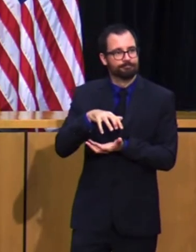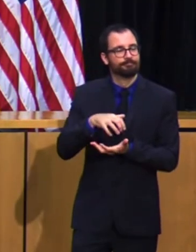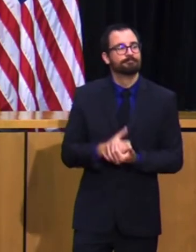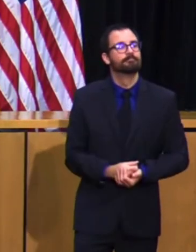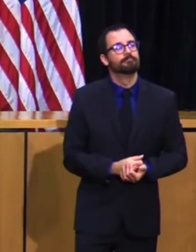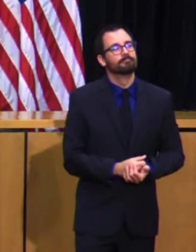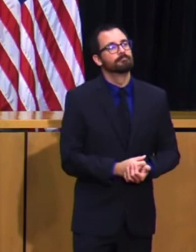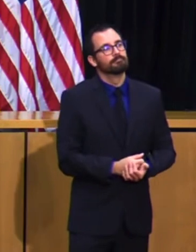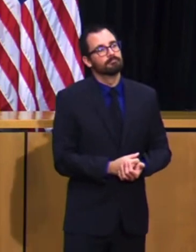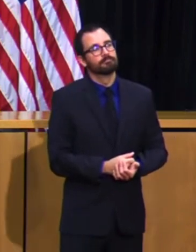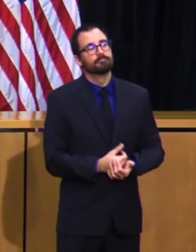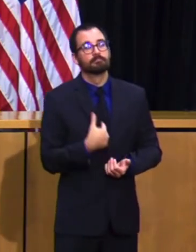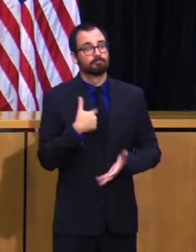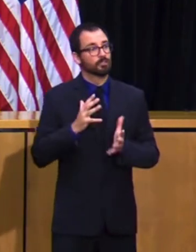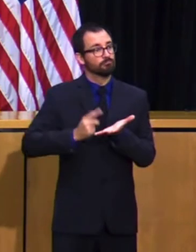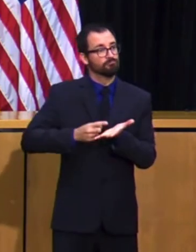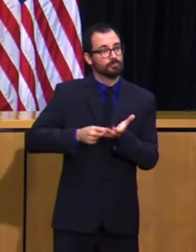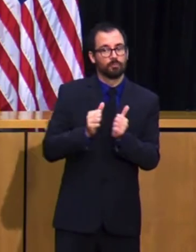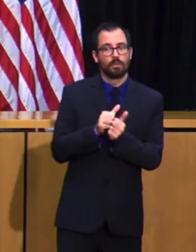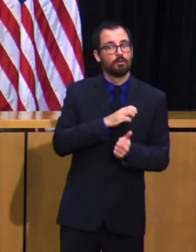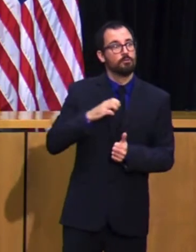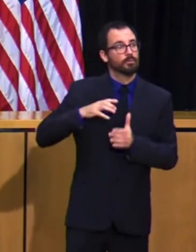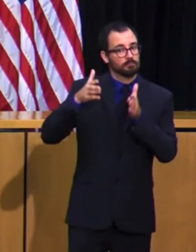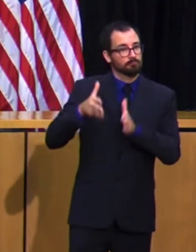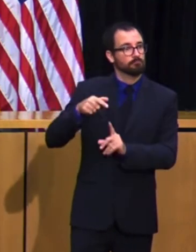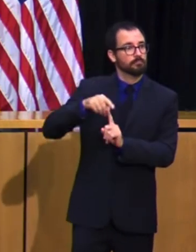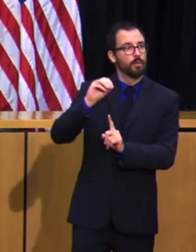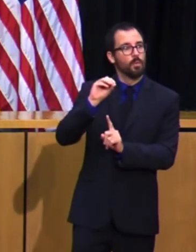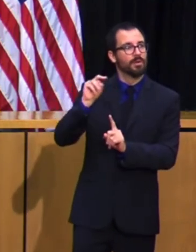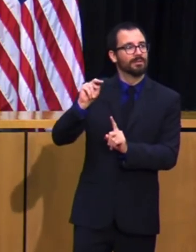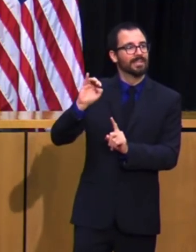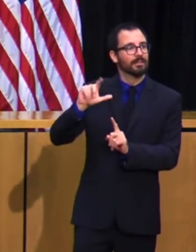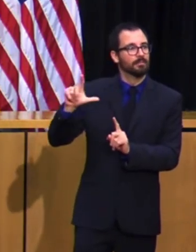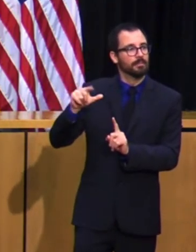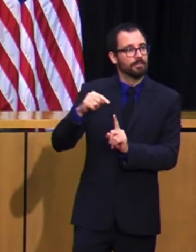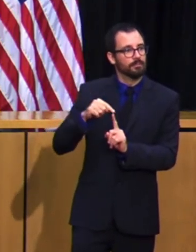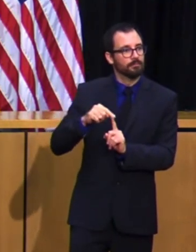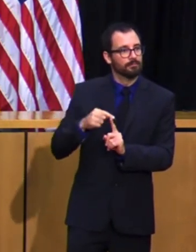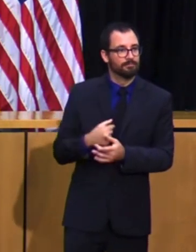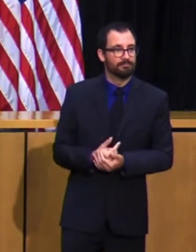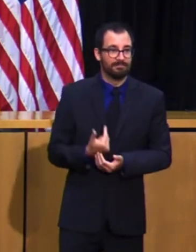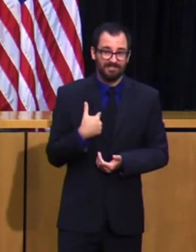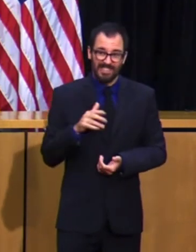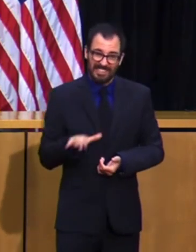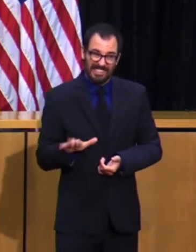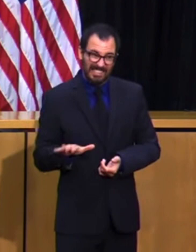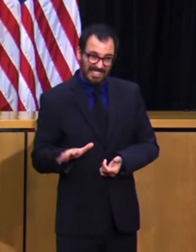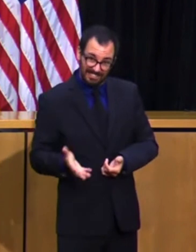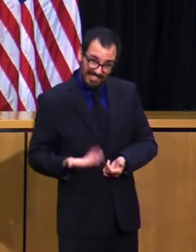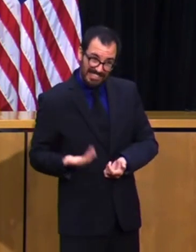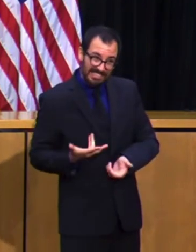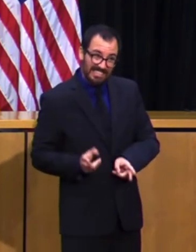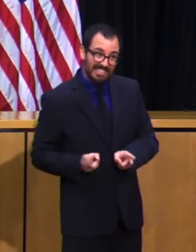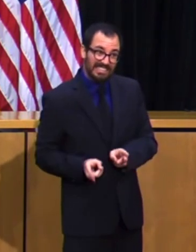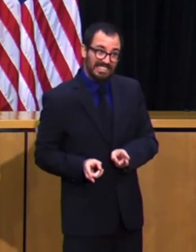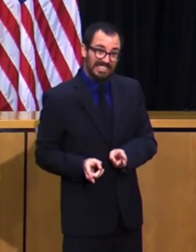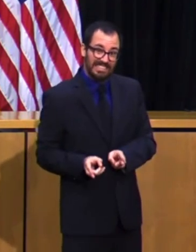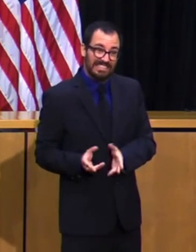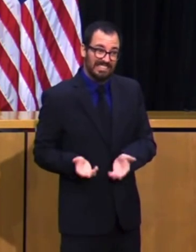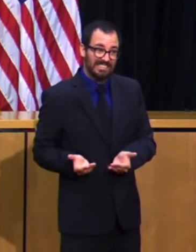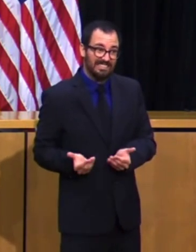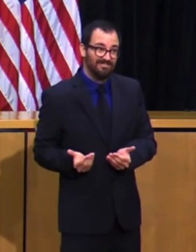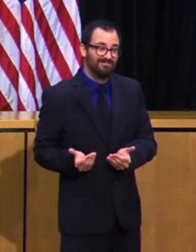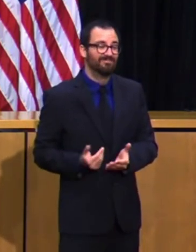But I think, like many people, I would like to see it happen a little quicker because the clock's ticking, and I'm especially concerned about the